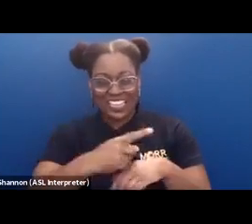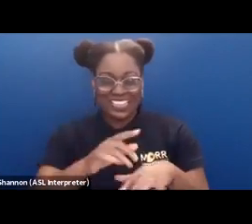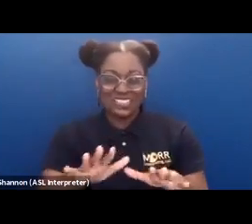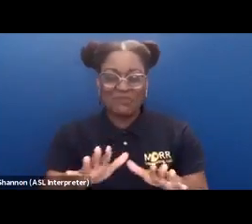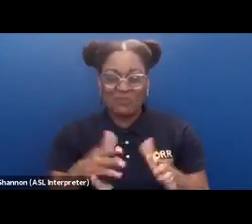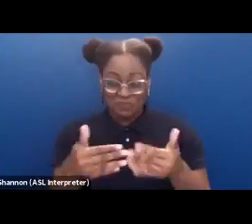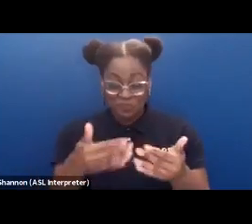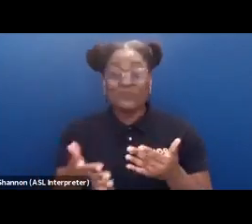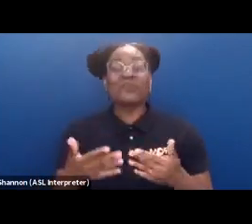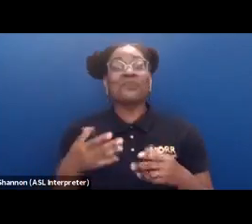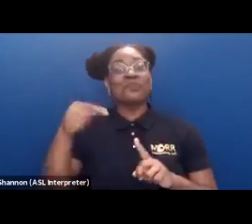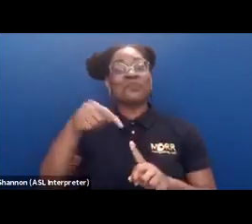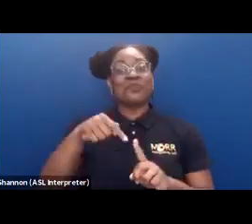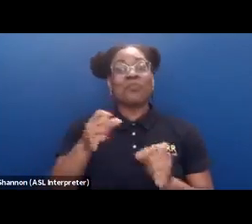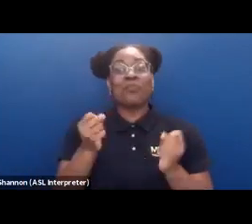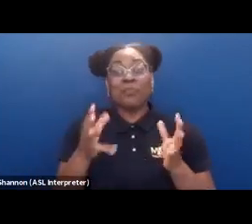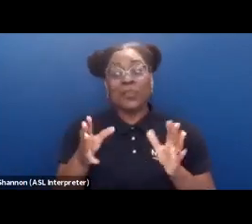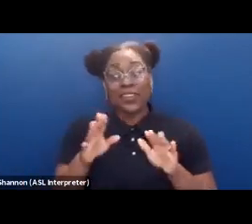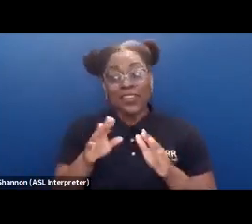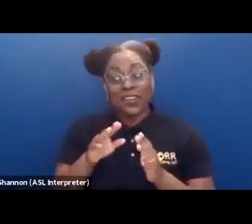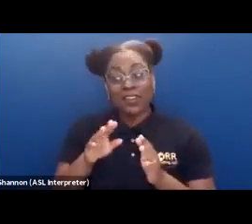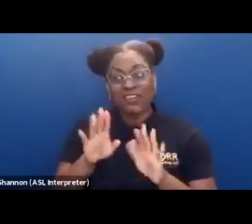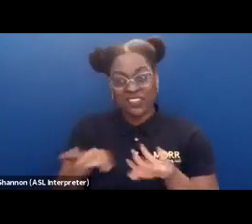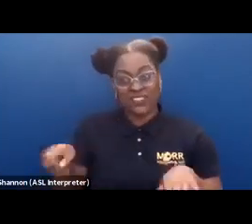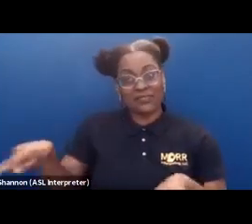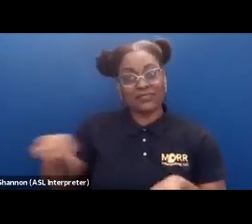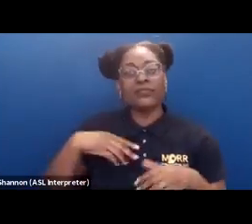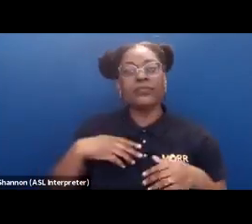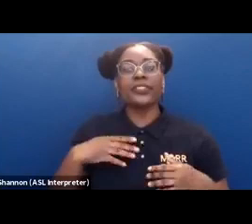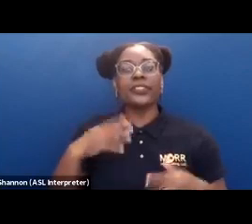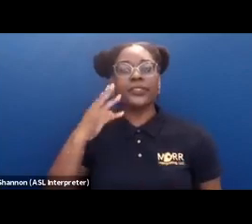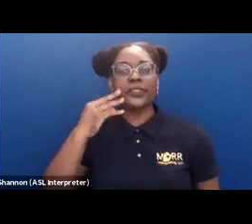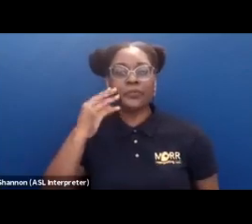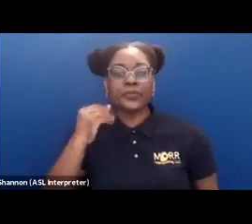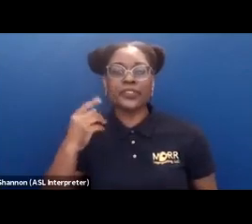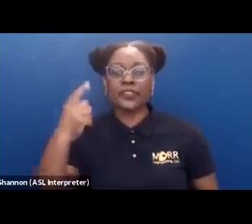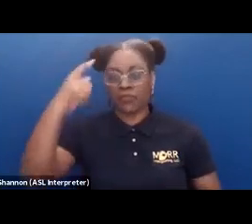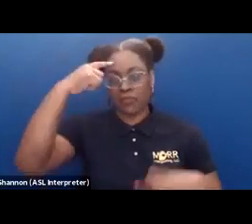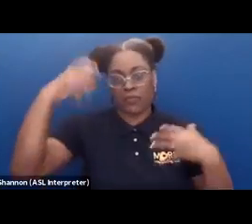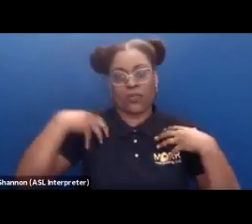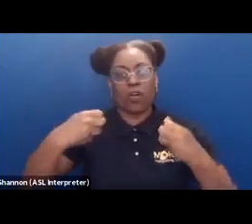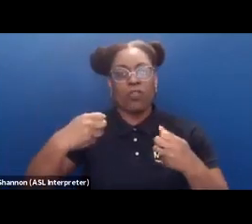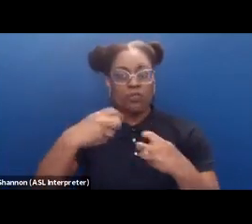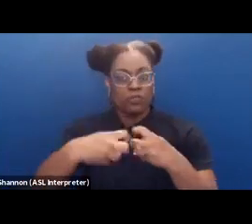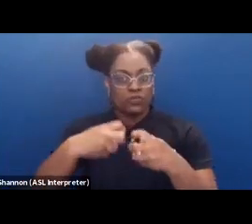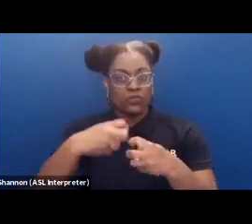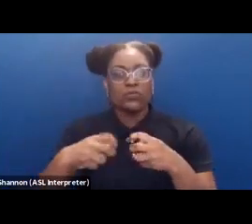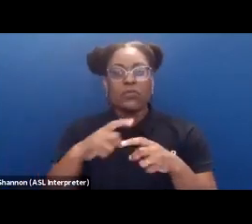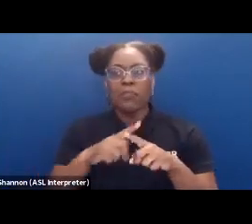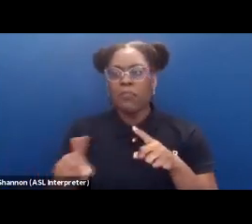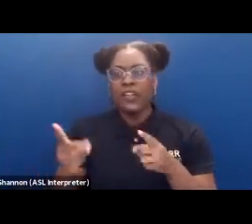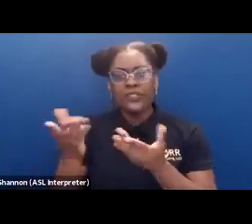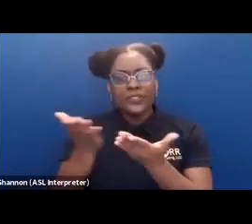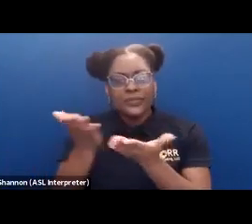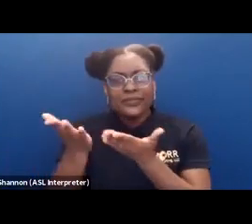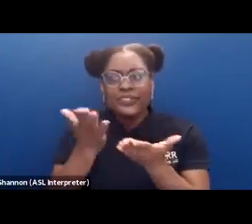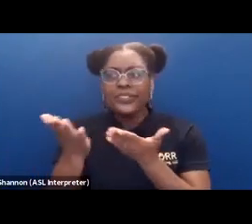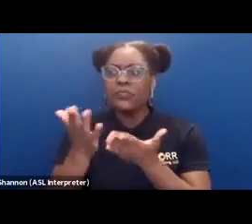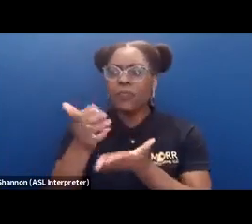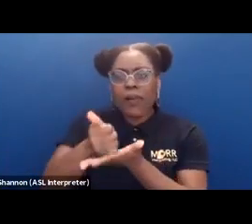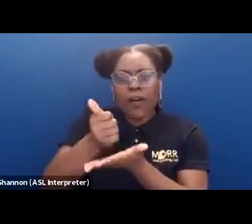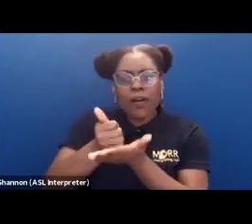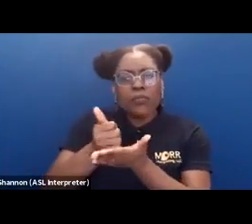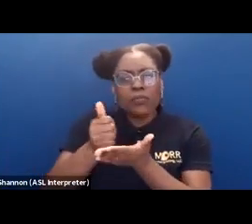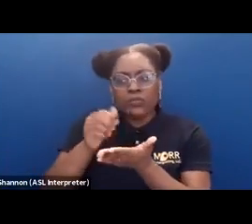yeah. So a lot of them are experiencing a lot of mental health issues, and they get little to no services in the public school